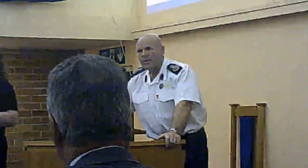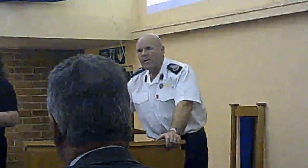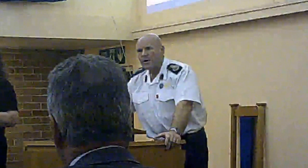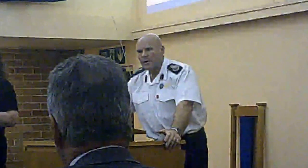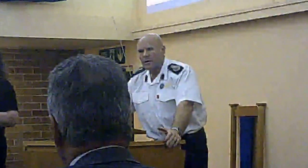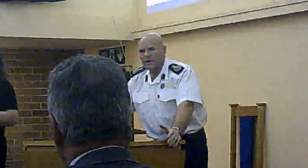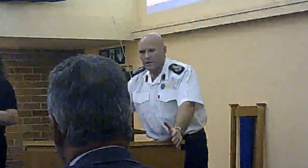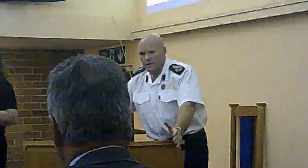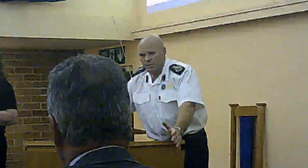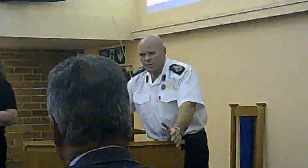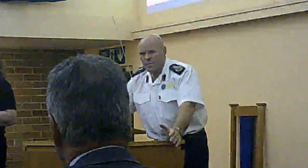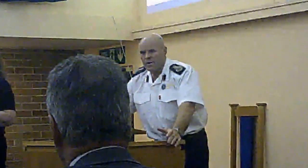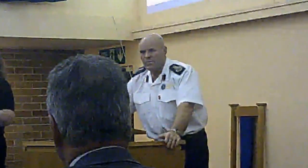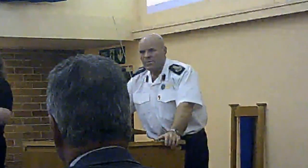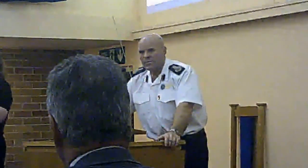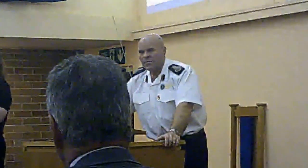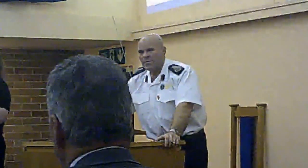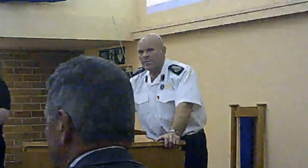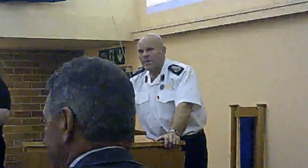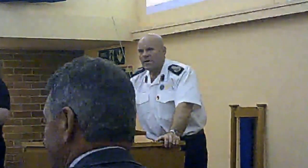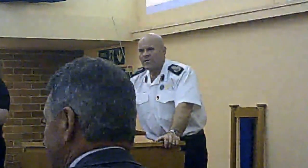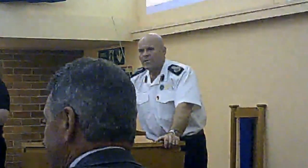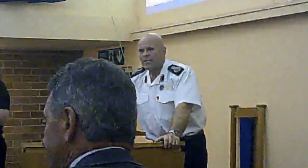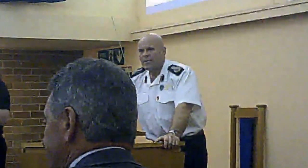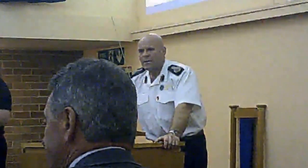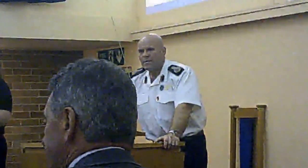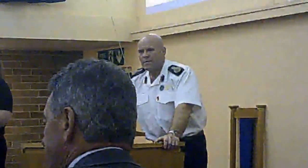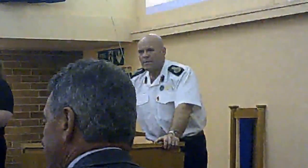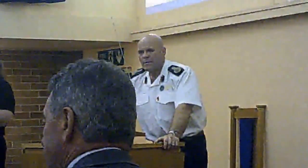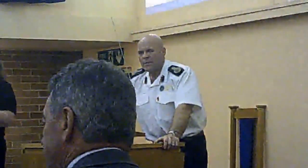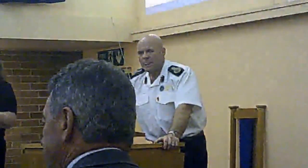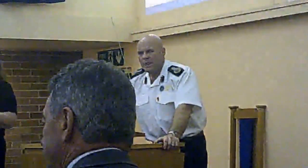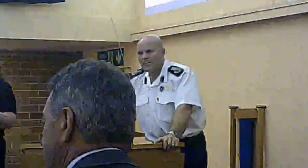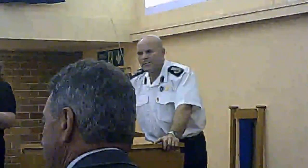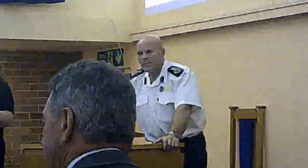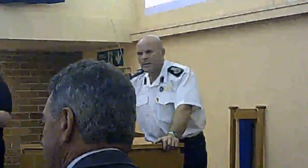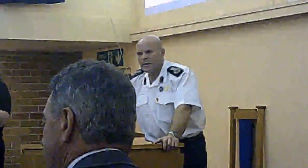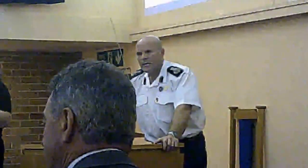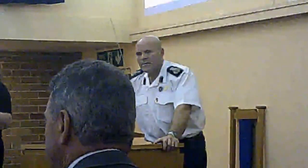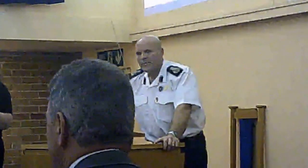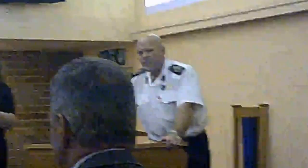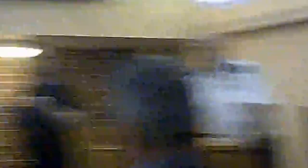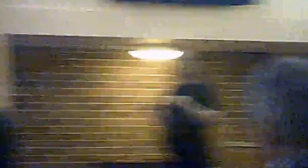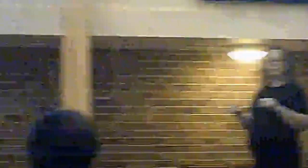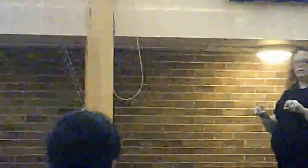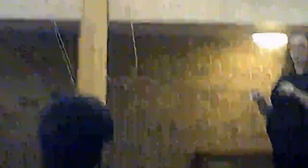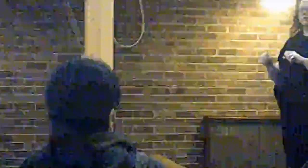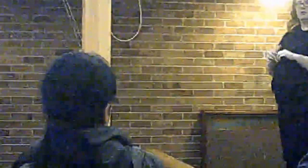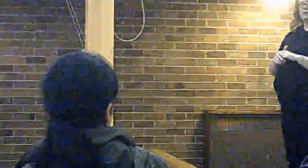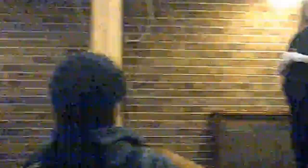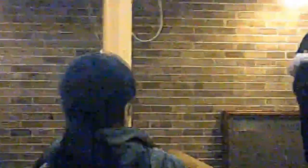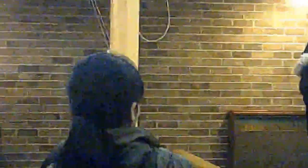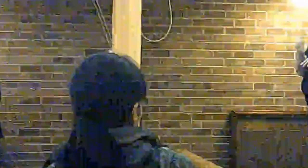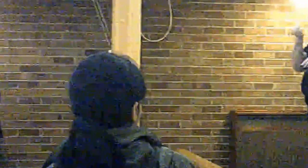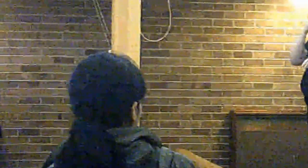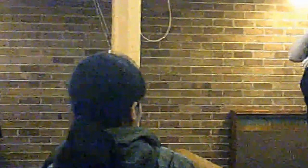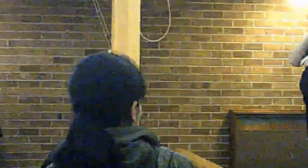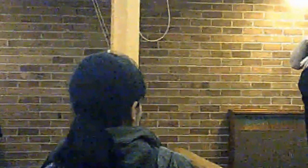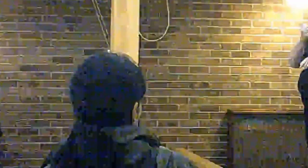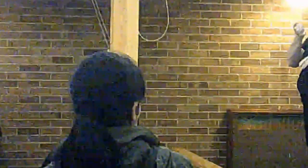For the brown belt land instead. obviously... I mean, I've just looked on my phone now and found a plot for £660,000.